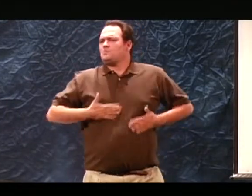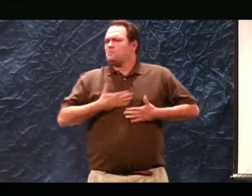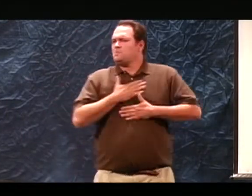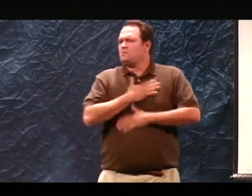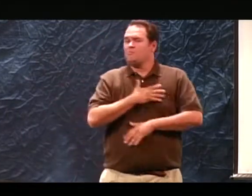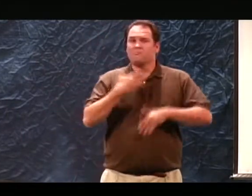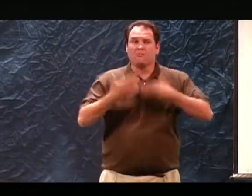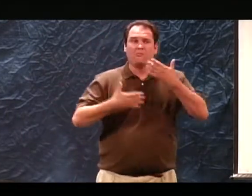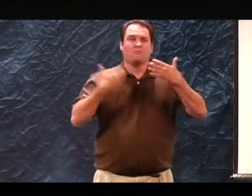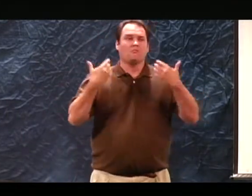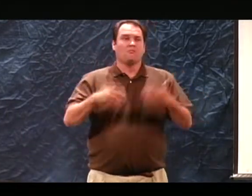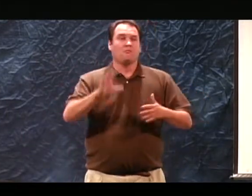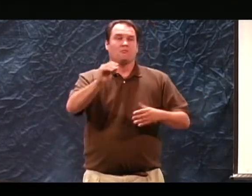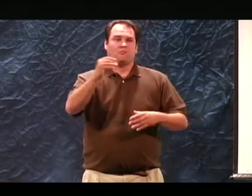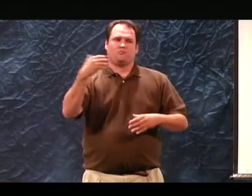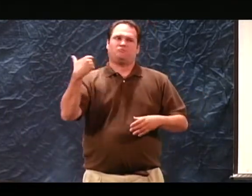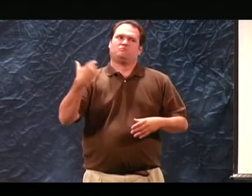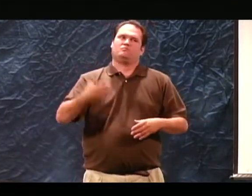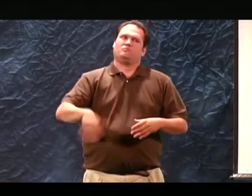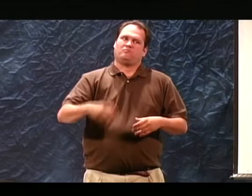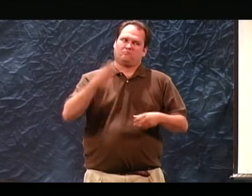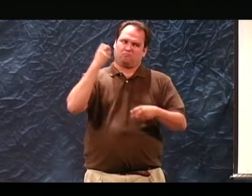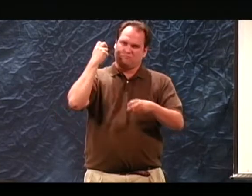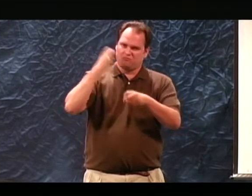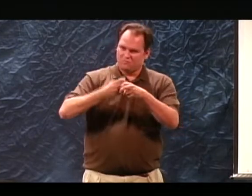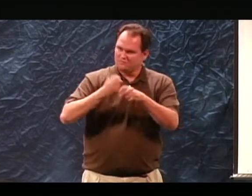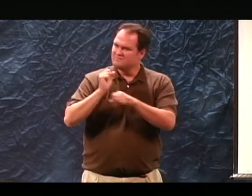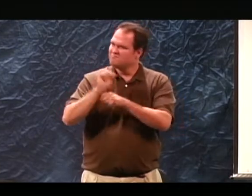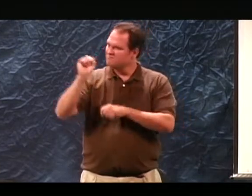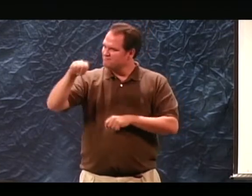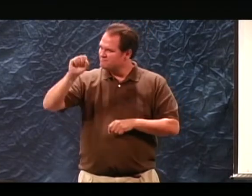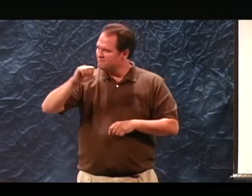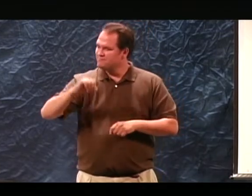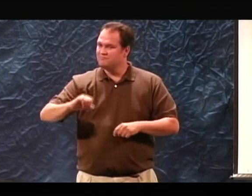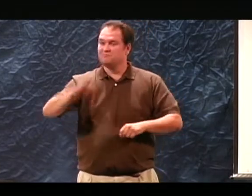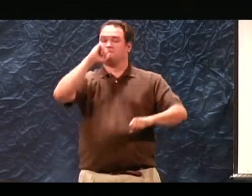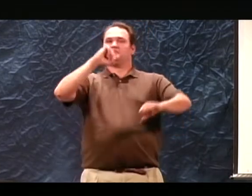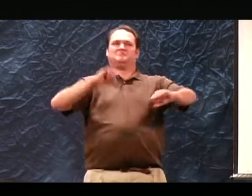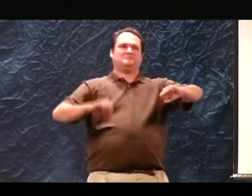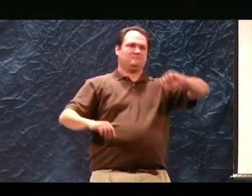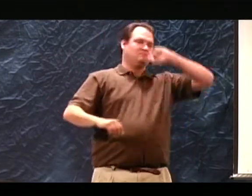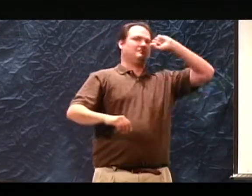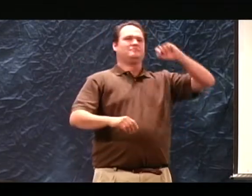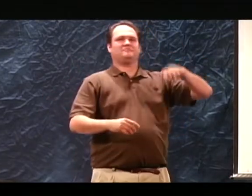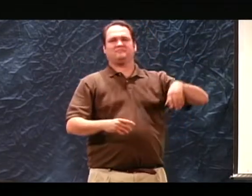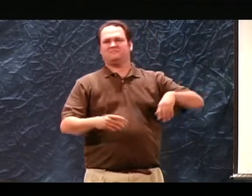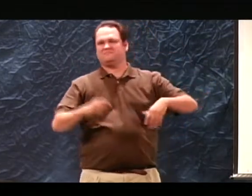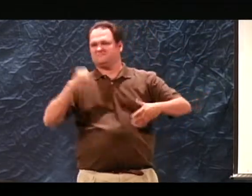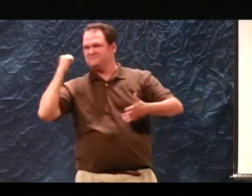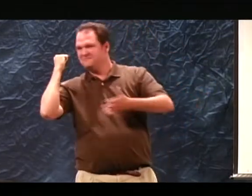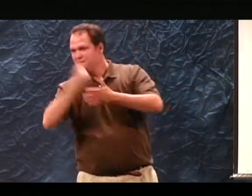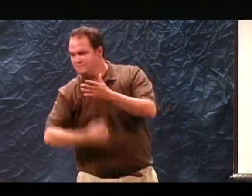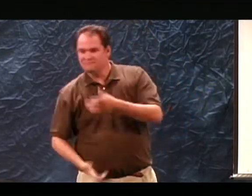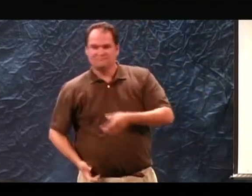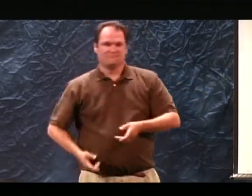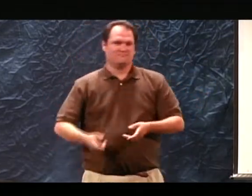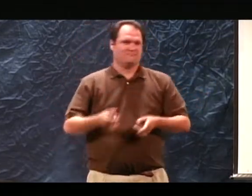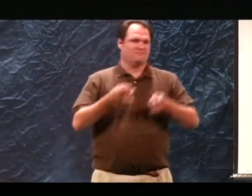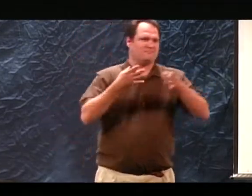passively extremely boring and yet i found great joy yes amidst the hardships and difficulties the